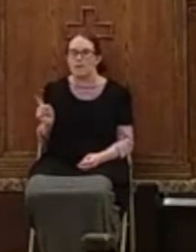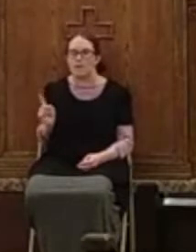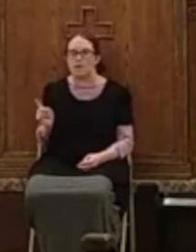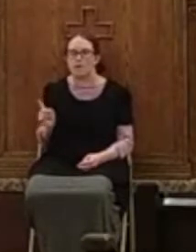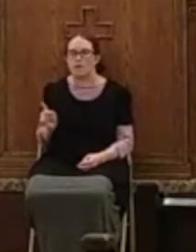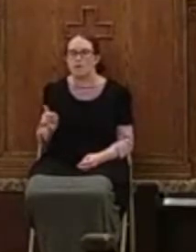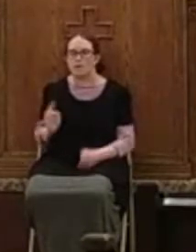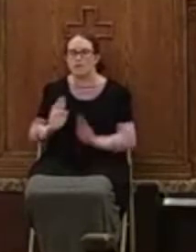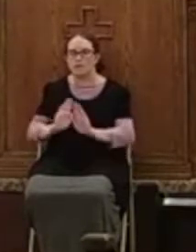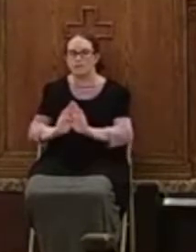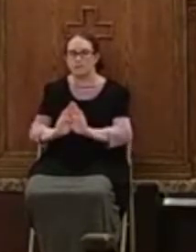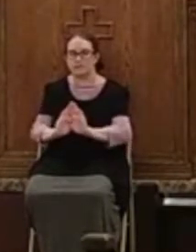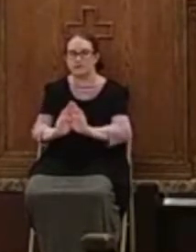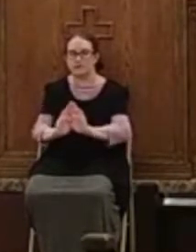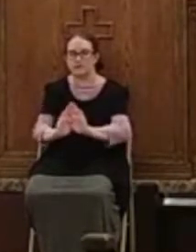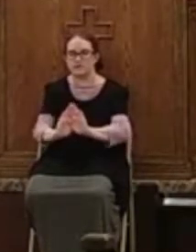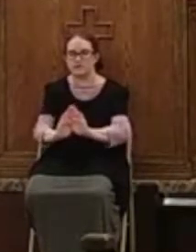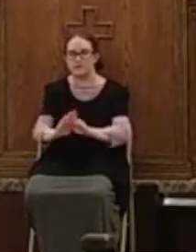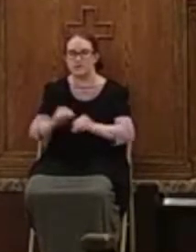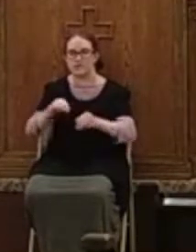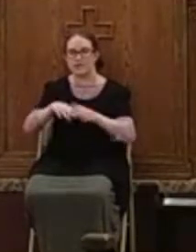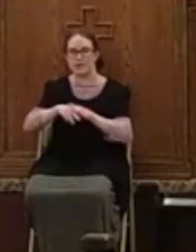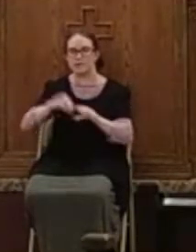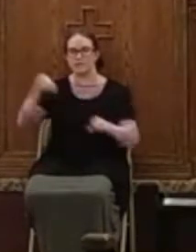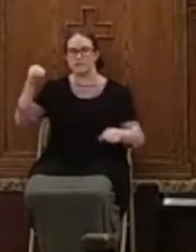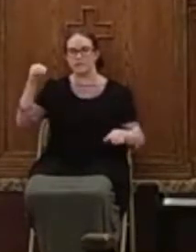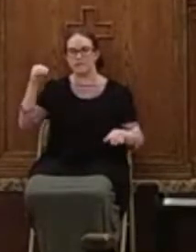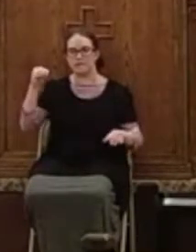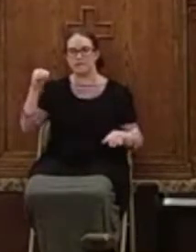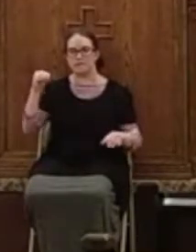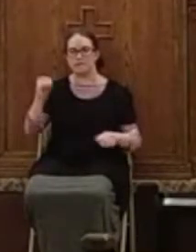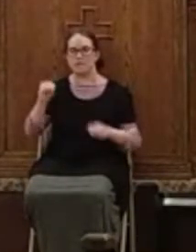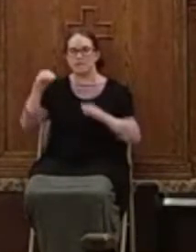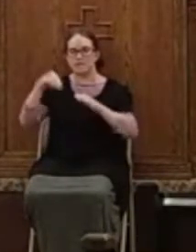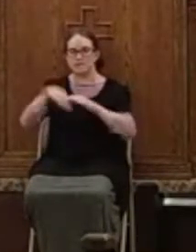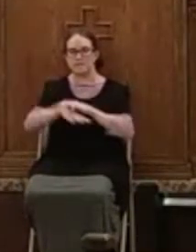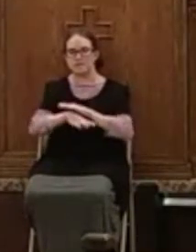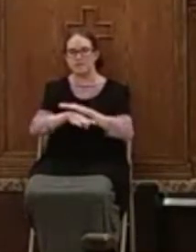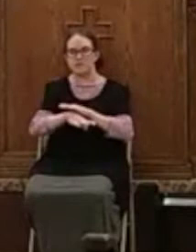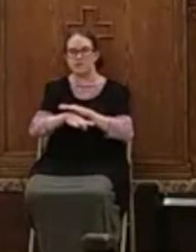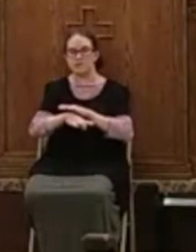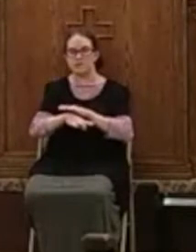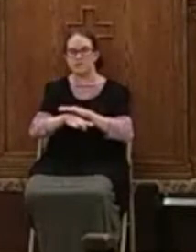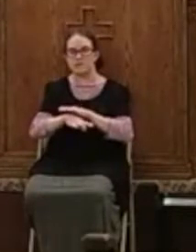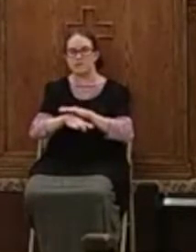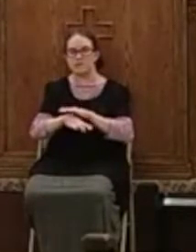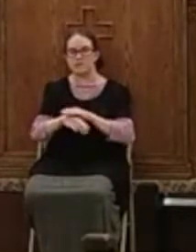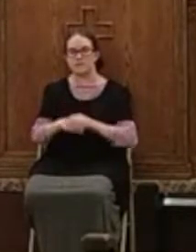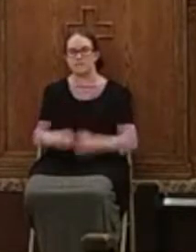Let me push you a little bit. Is it exterior or is it interior?